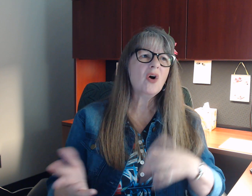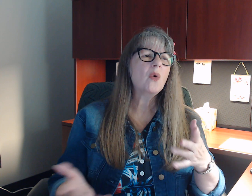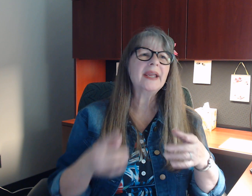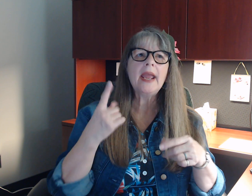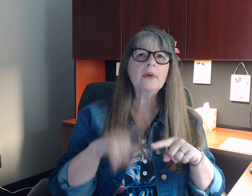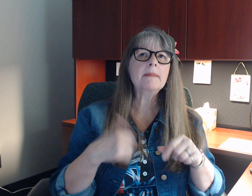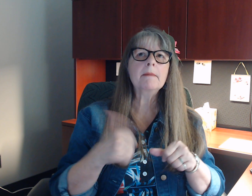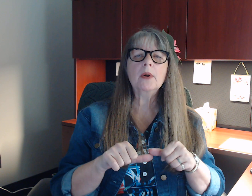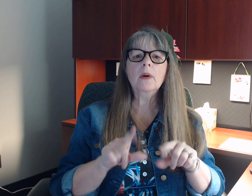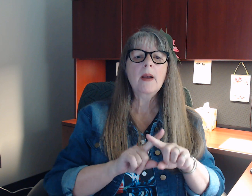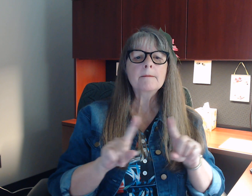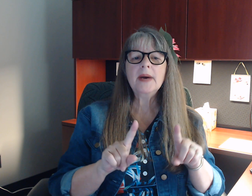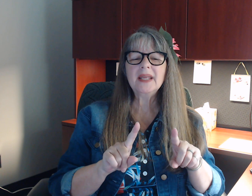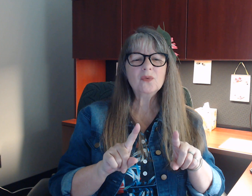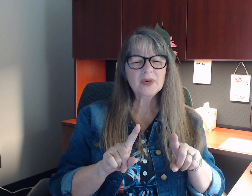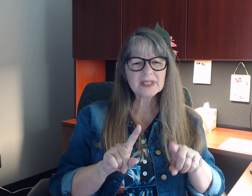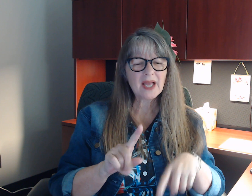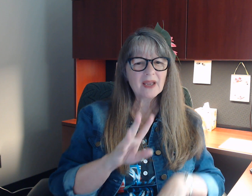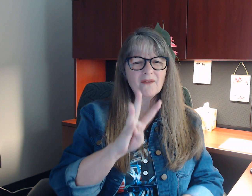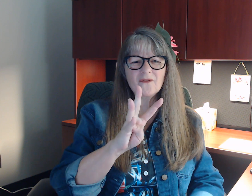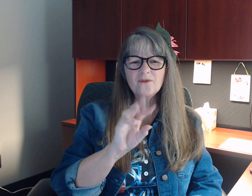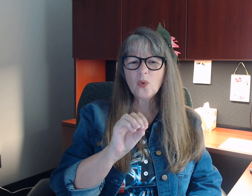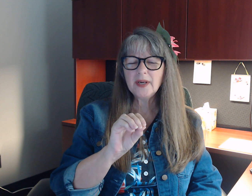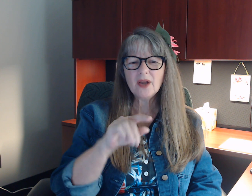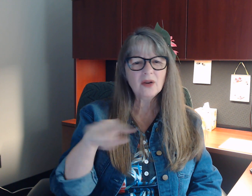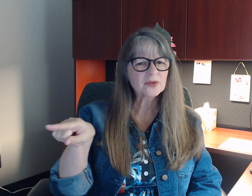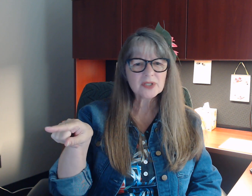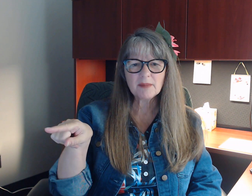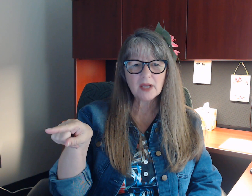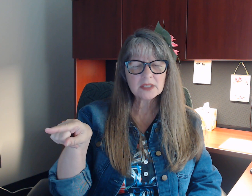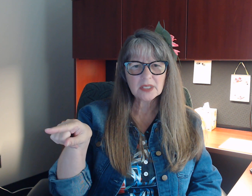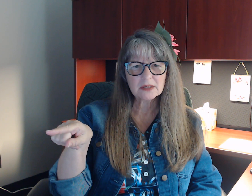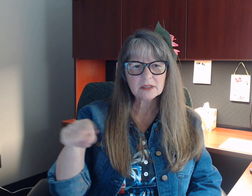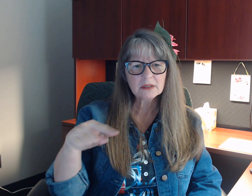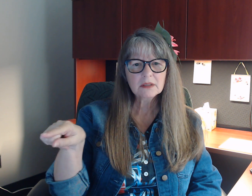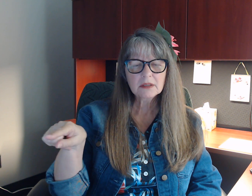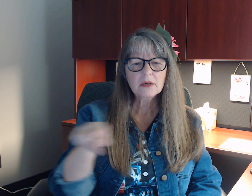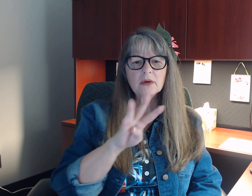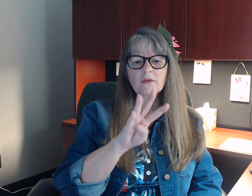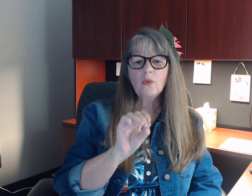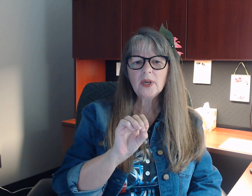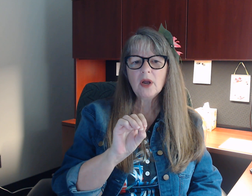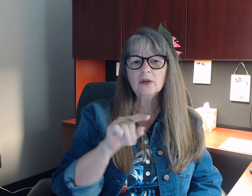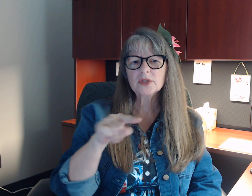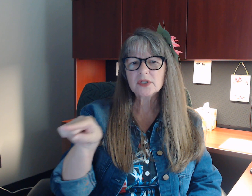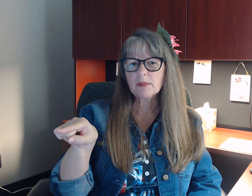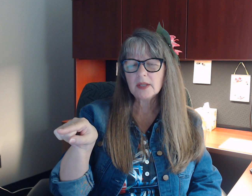I can't remember, but it was like $40 and some odd cents. $40 and some odd